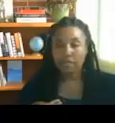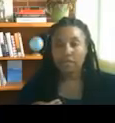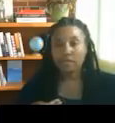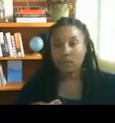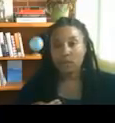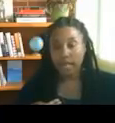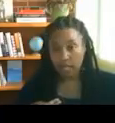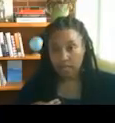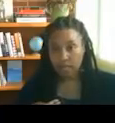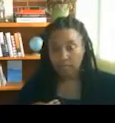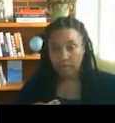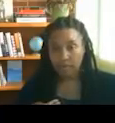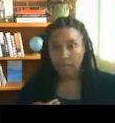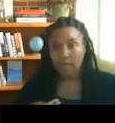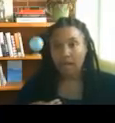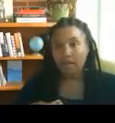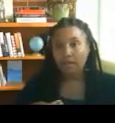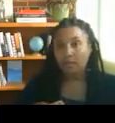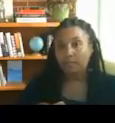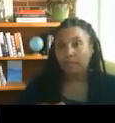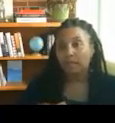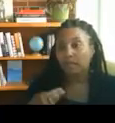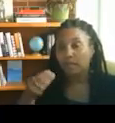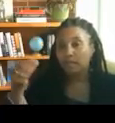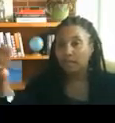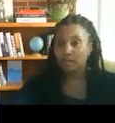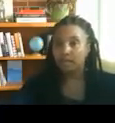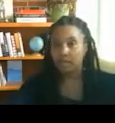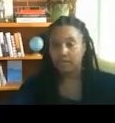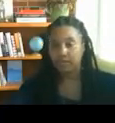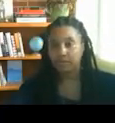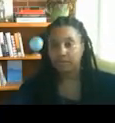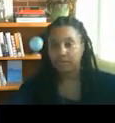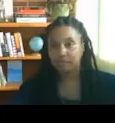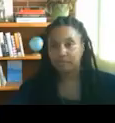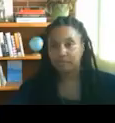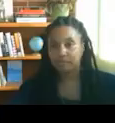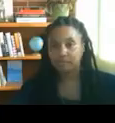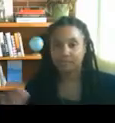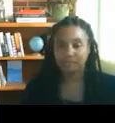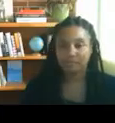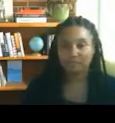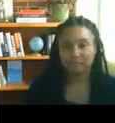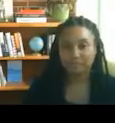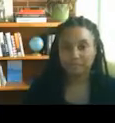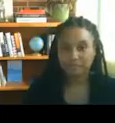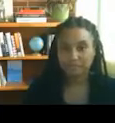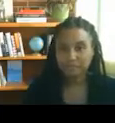give someone else something, it would be give.